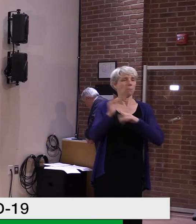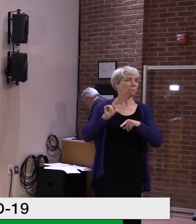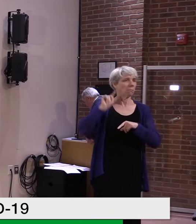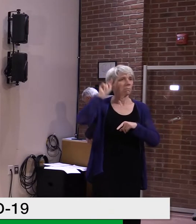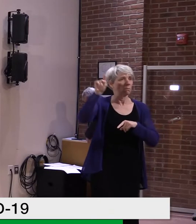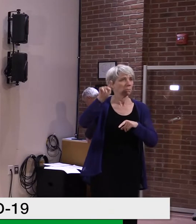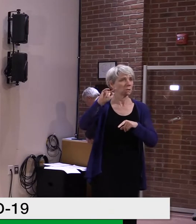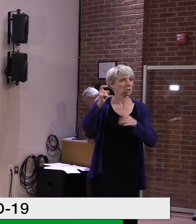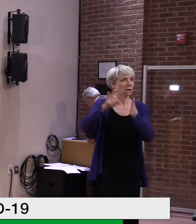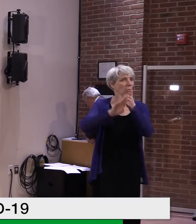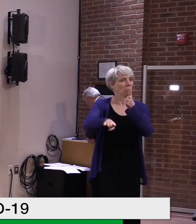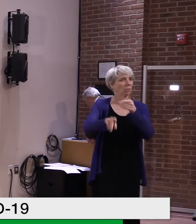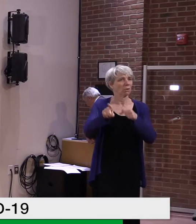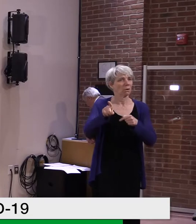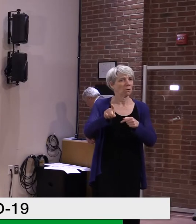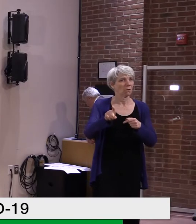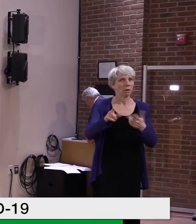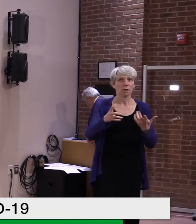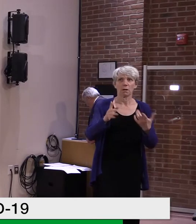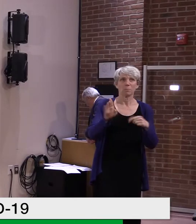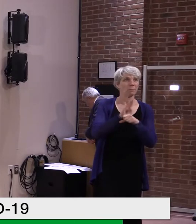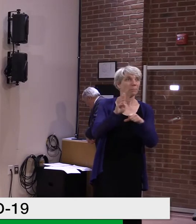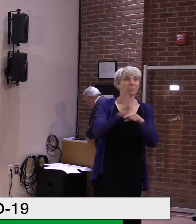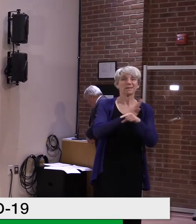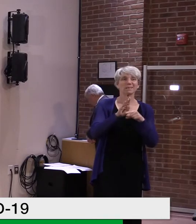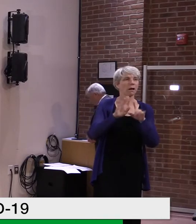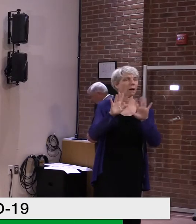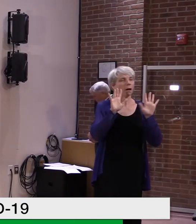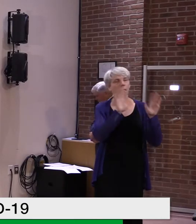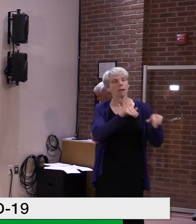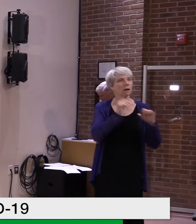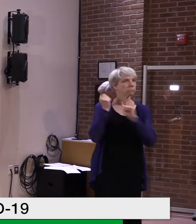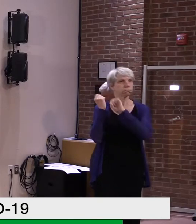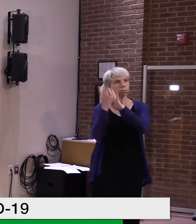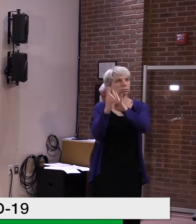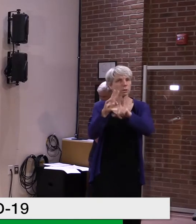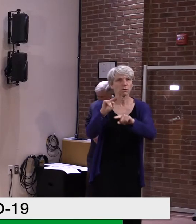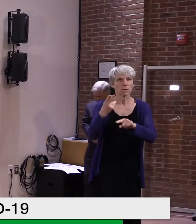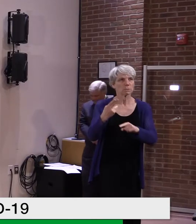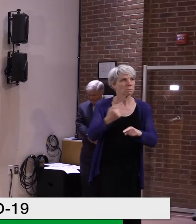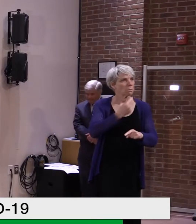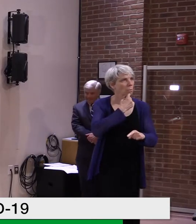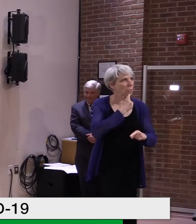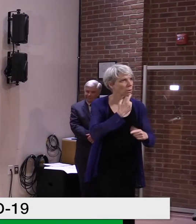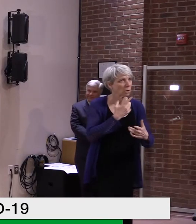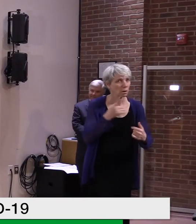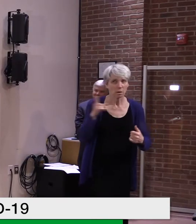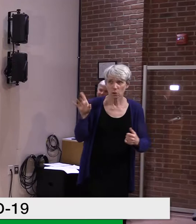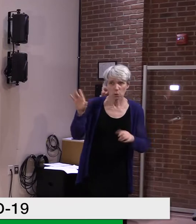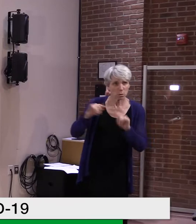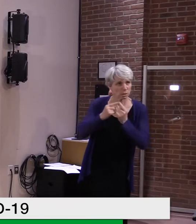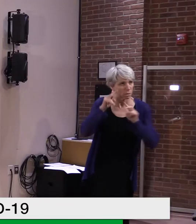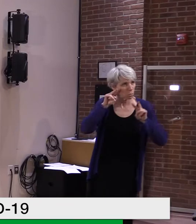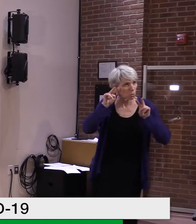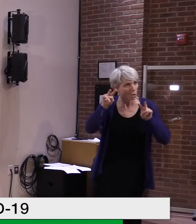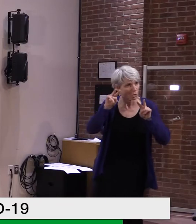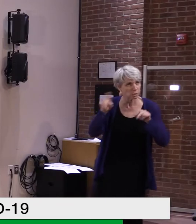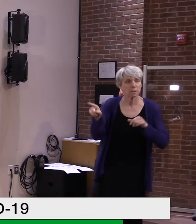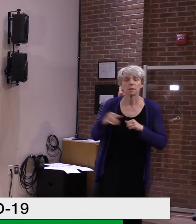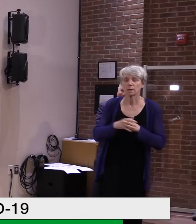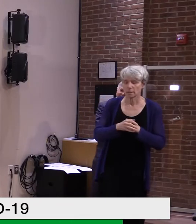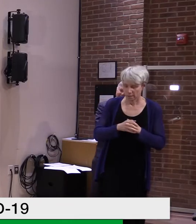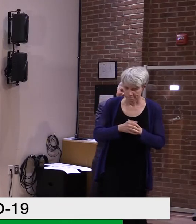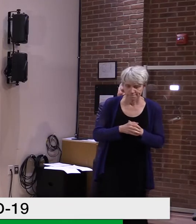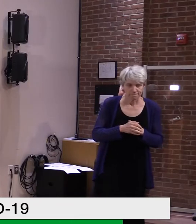lower prices and tax-free. Have you and your team been watching this? Obviously, it's always